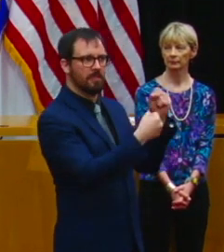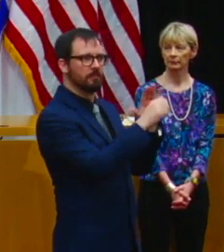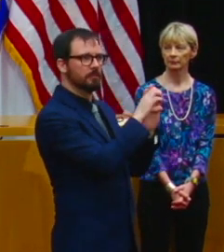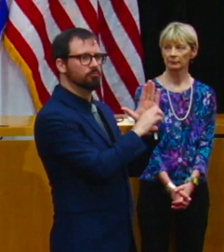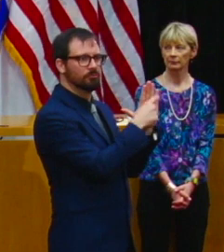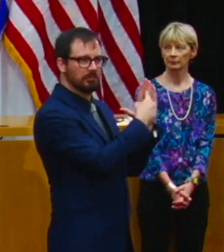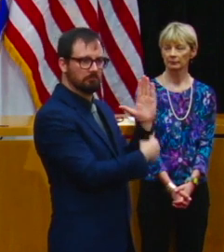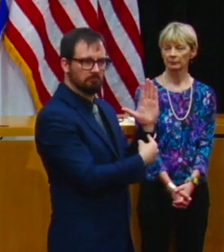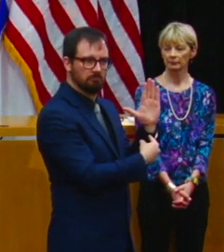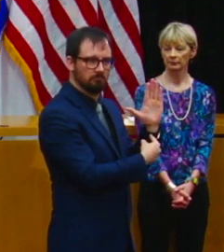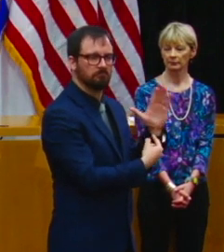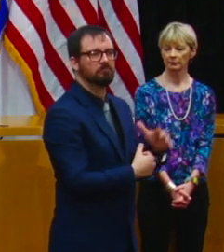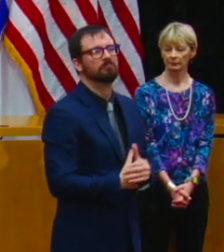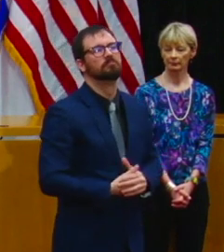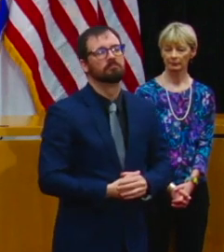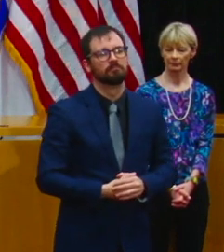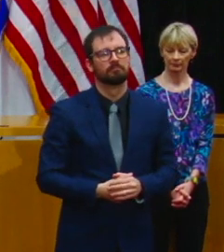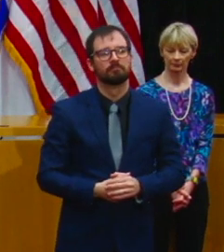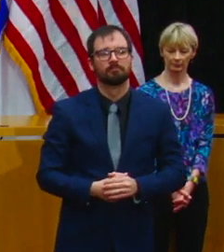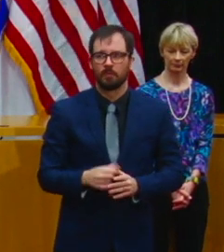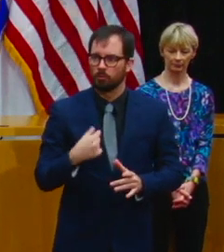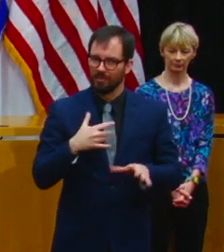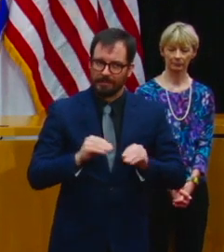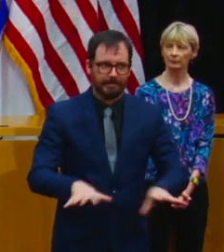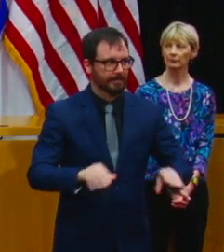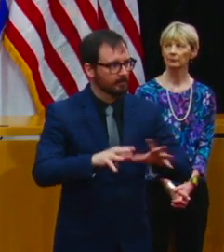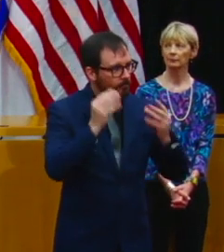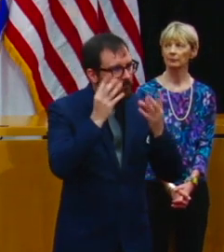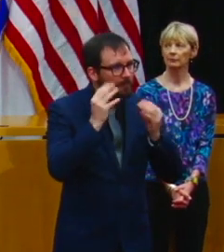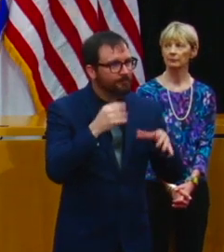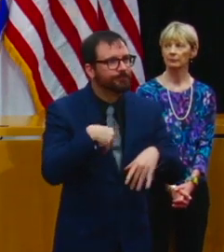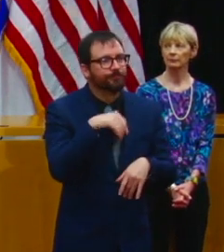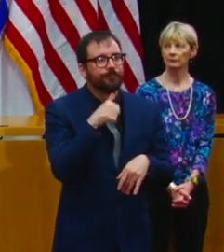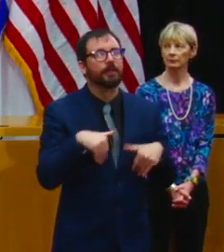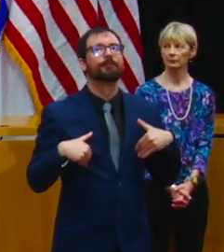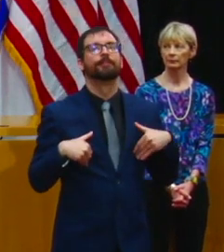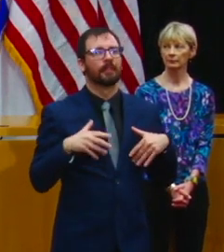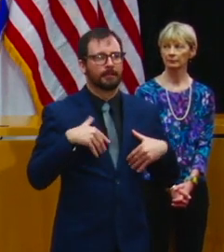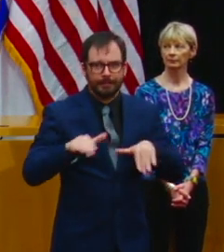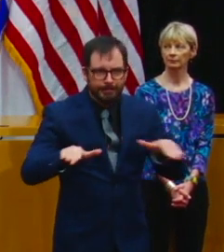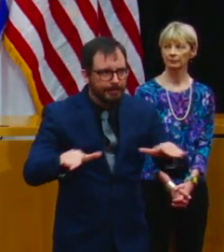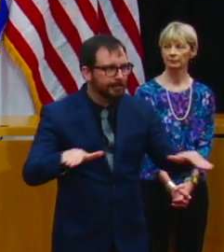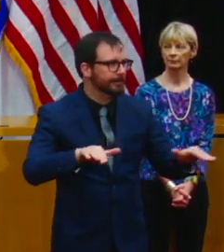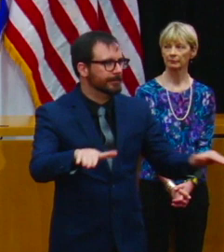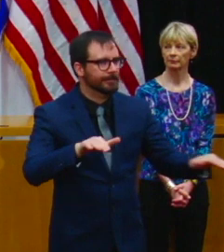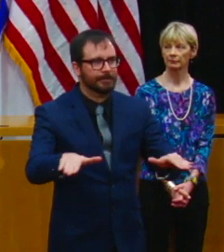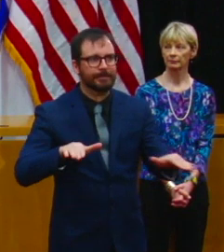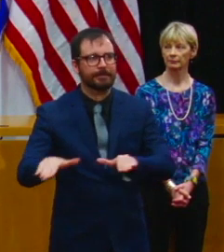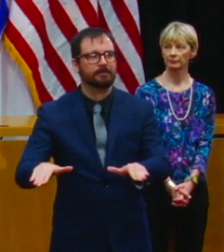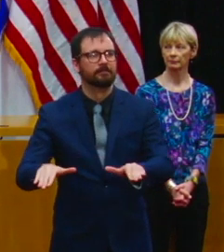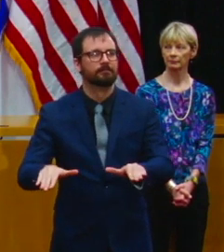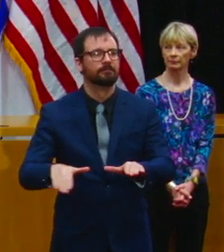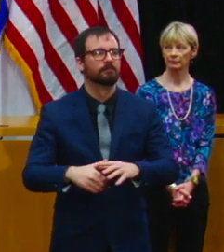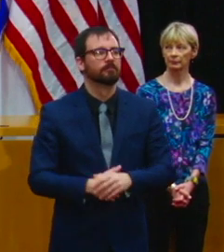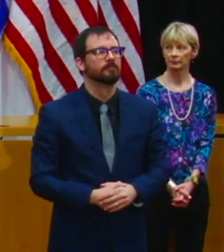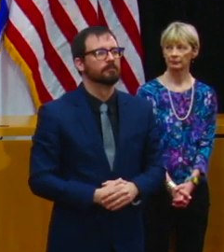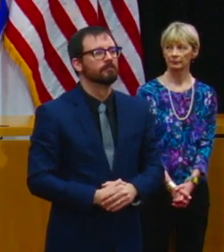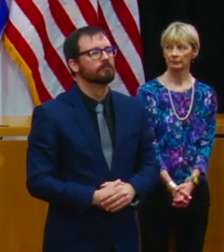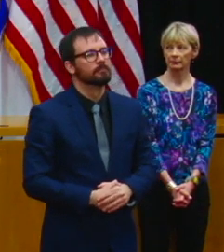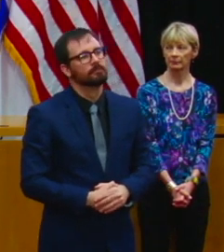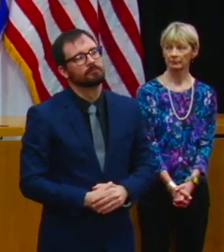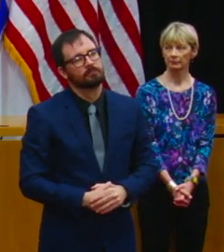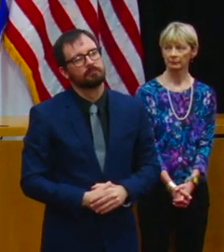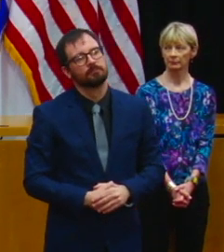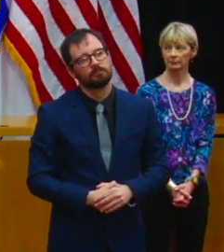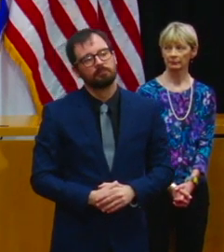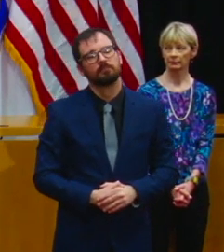can, folks who are coming up from the greater New York area, is a good idea as well. Whether we can do much more beyond that or not